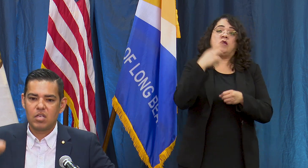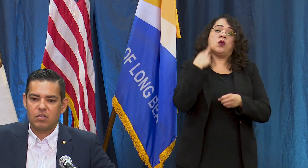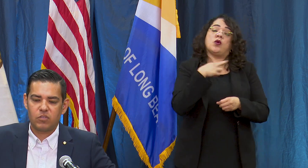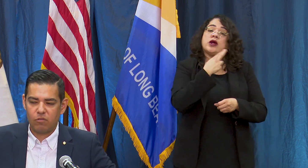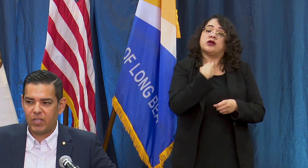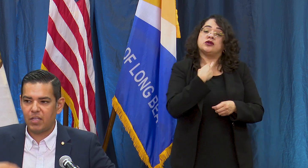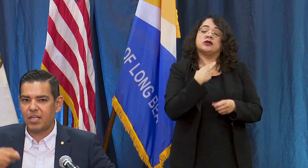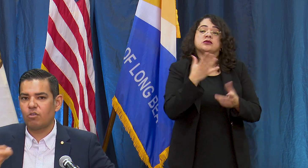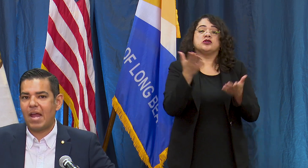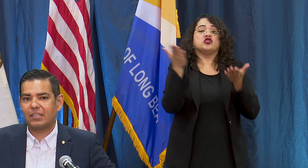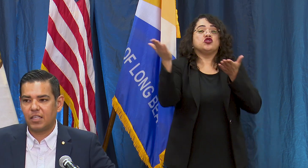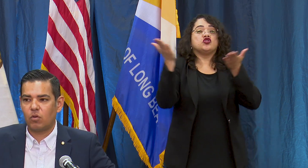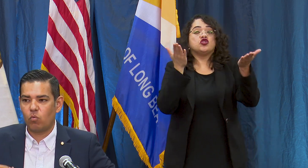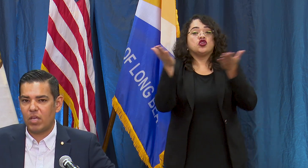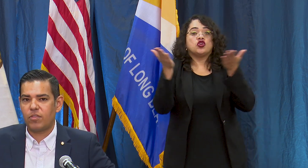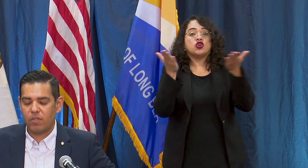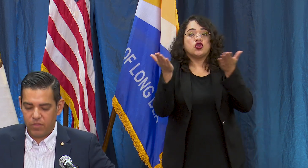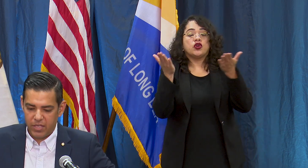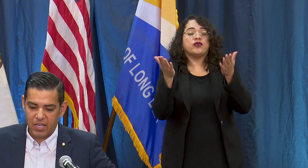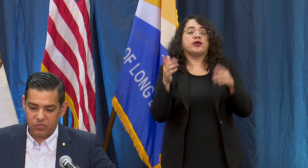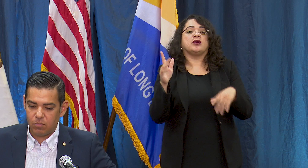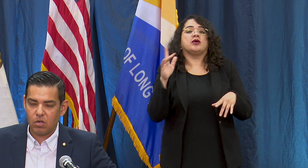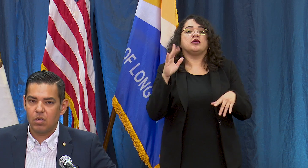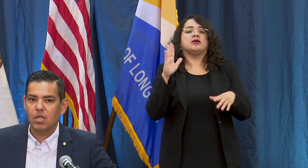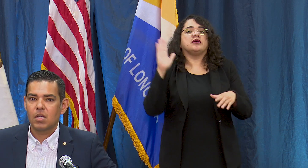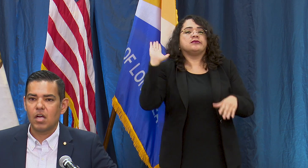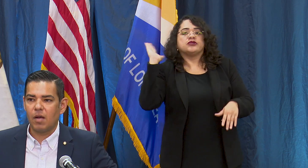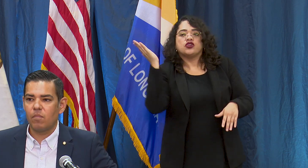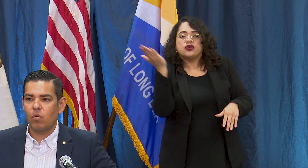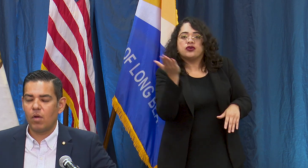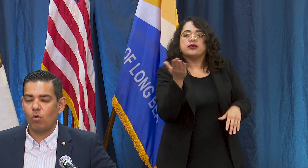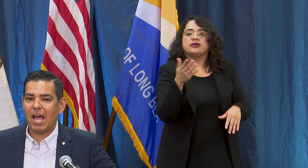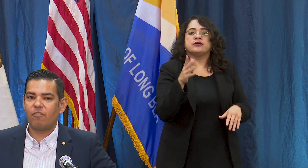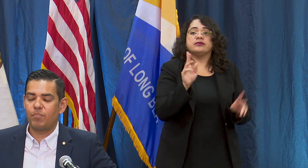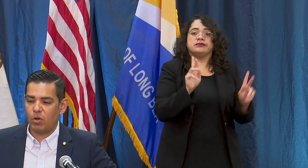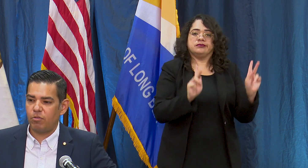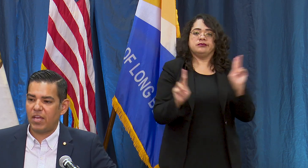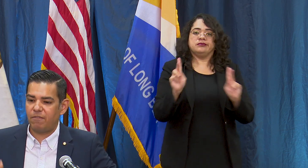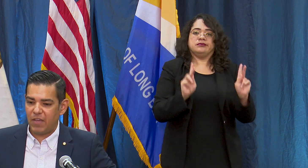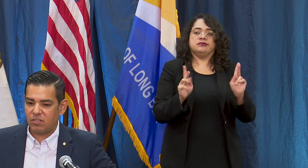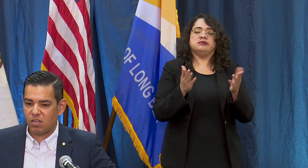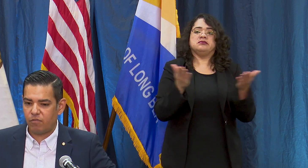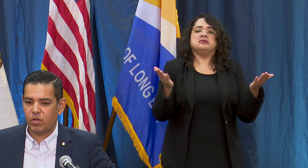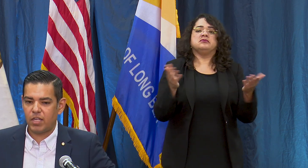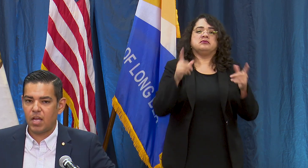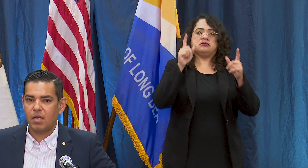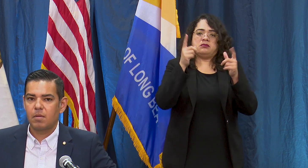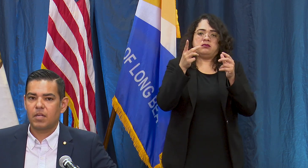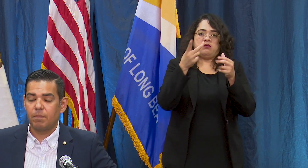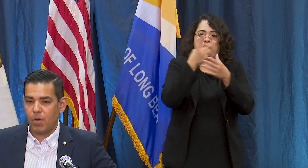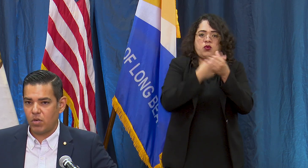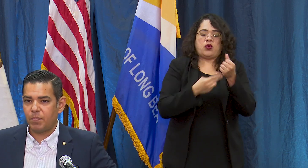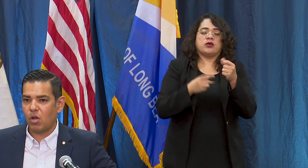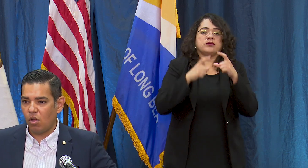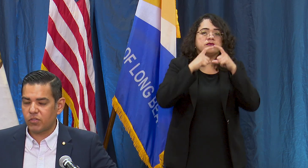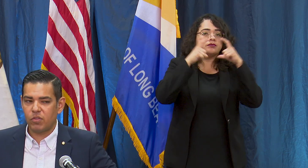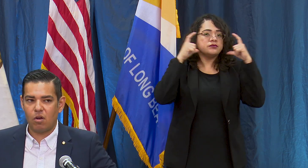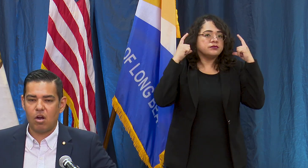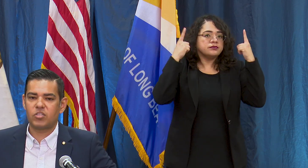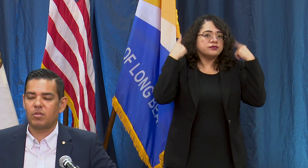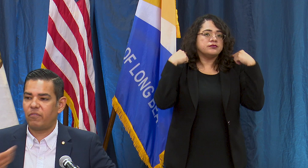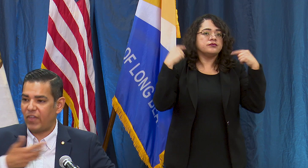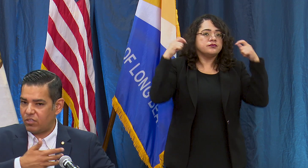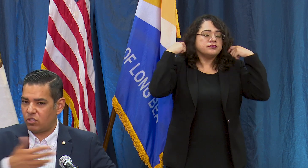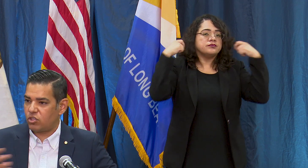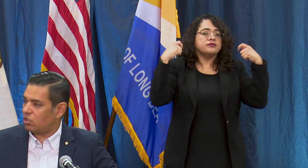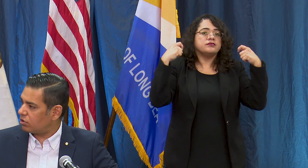are serving and interacting with the customer will have both a face covering component, but also there